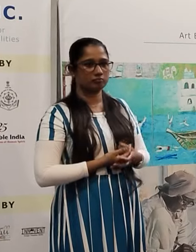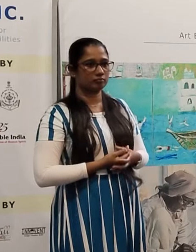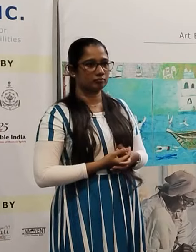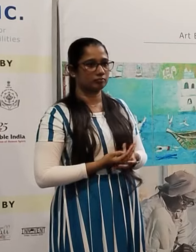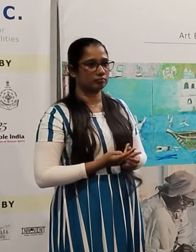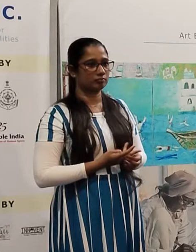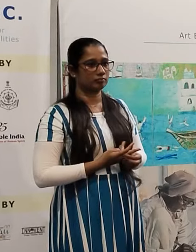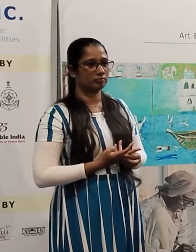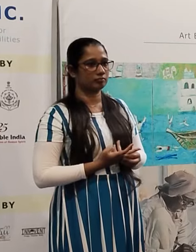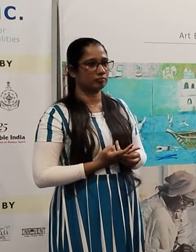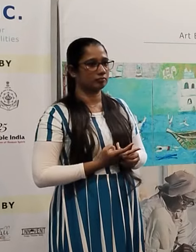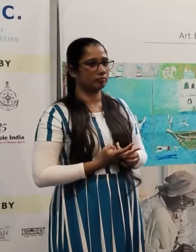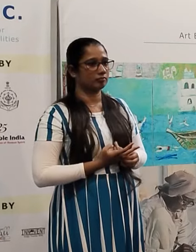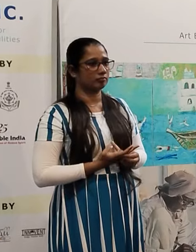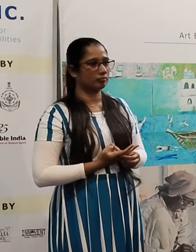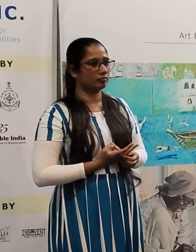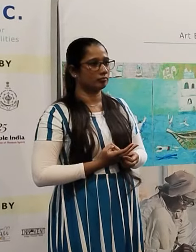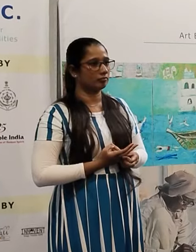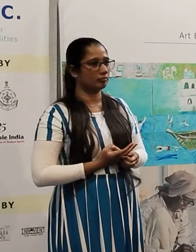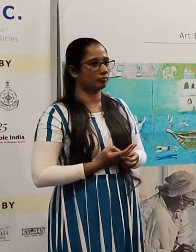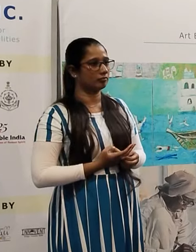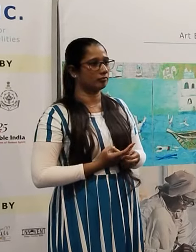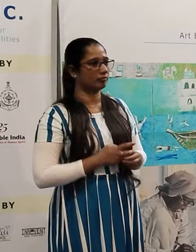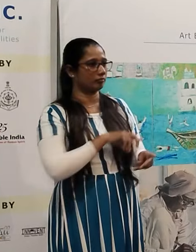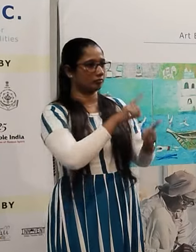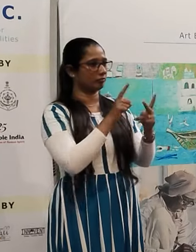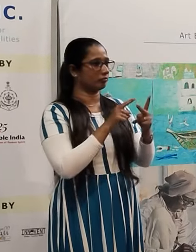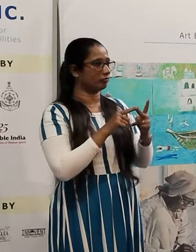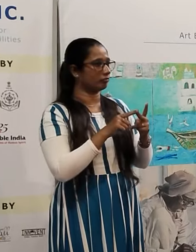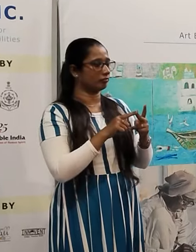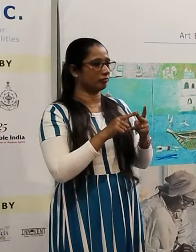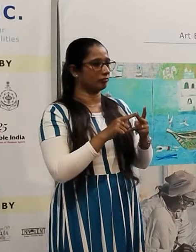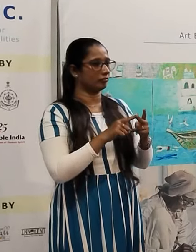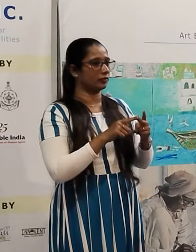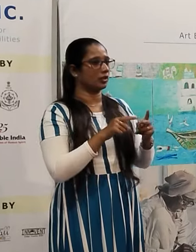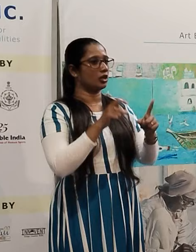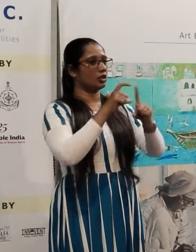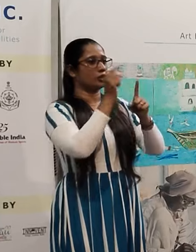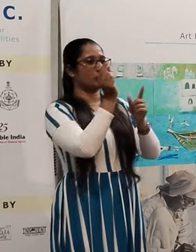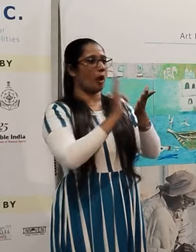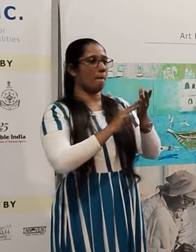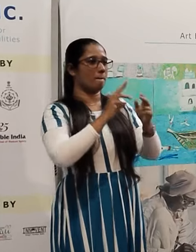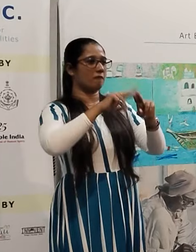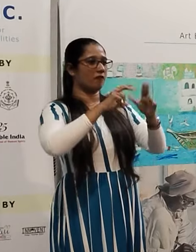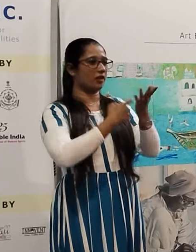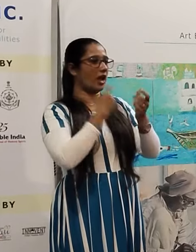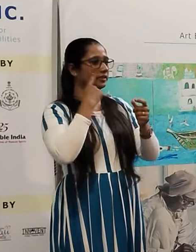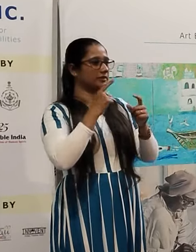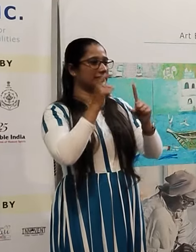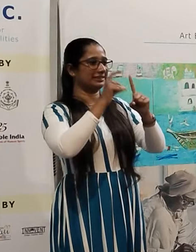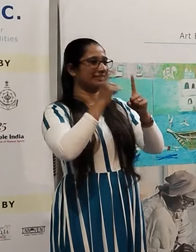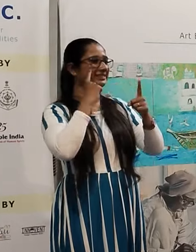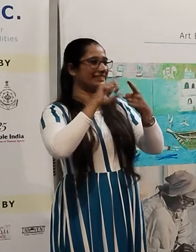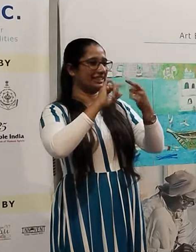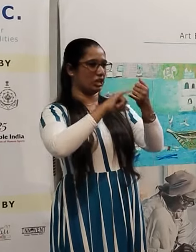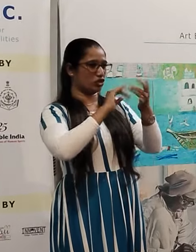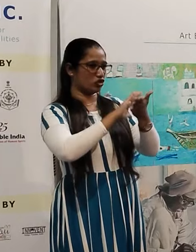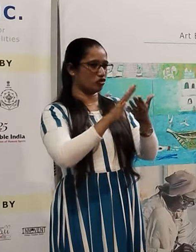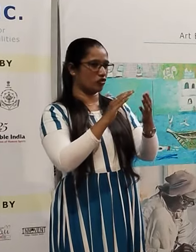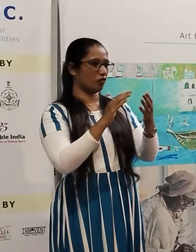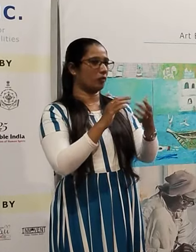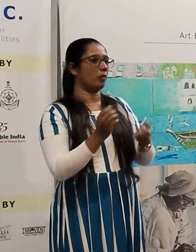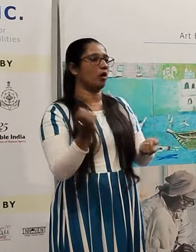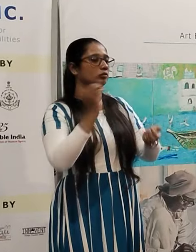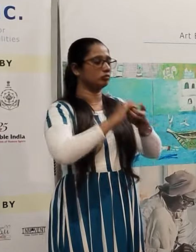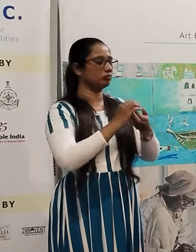please. Okay. The next would be Dumfries Vision by Dr. Dinesh Verma, who's also been a supporter